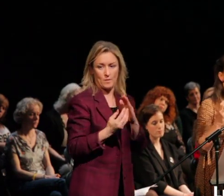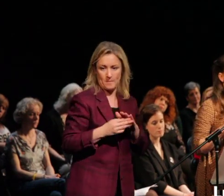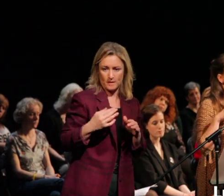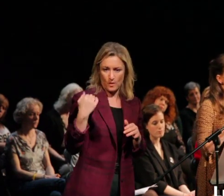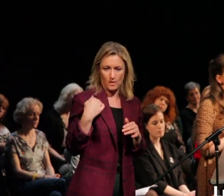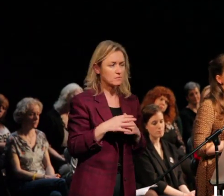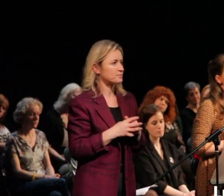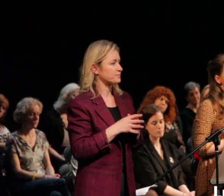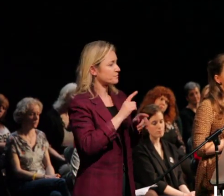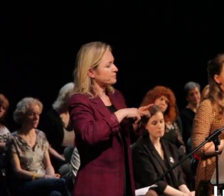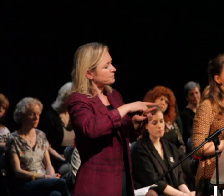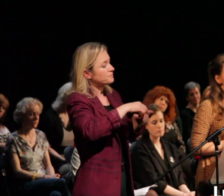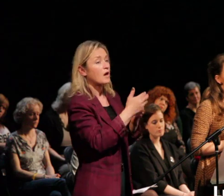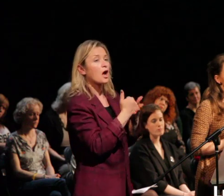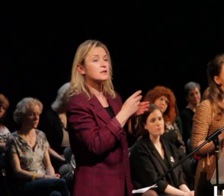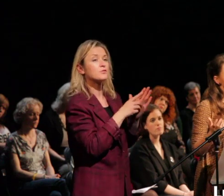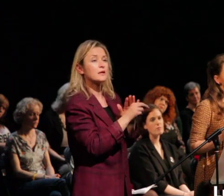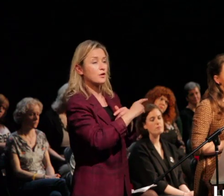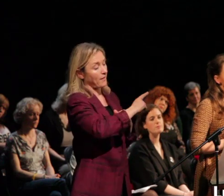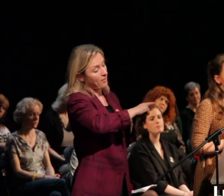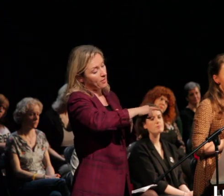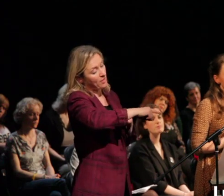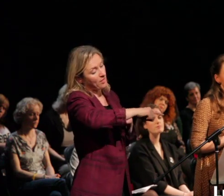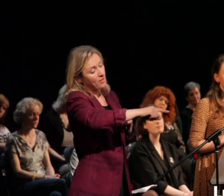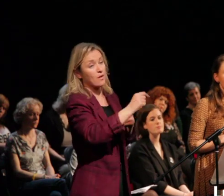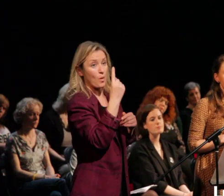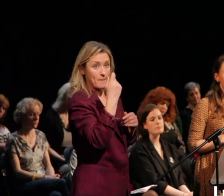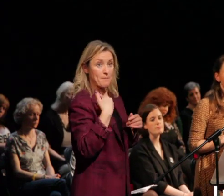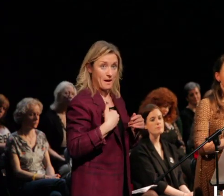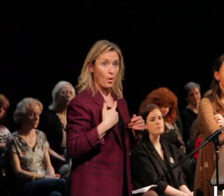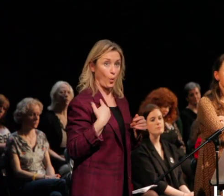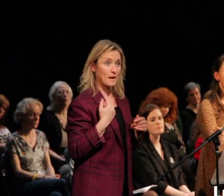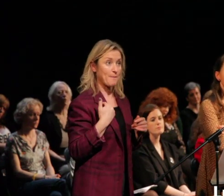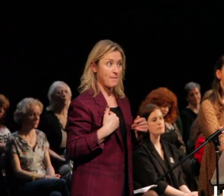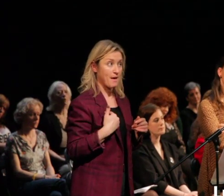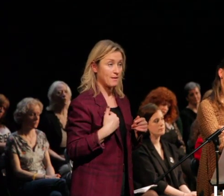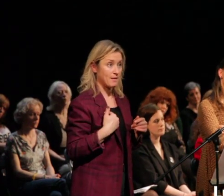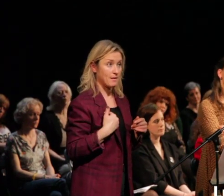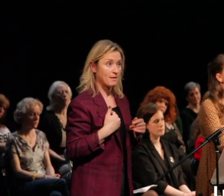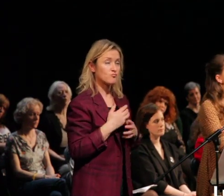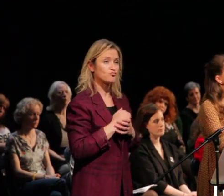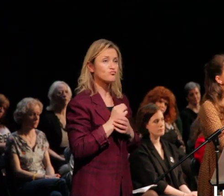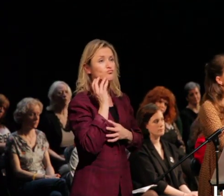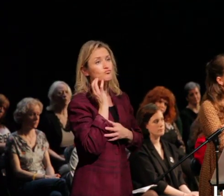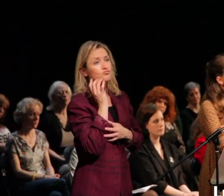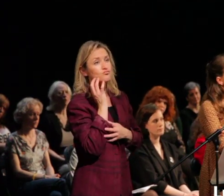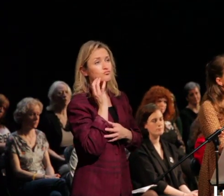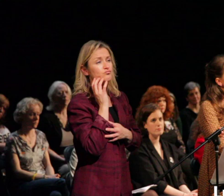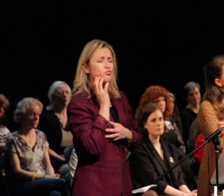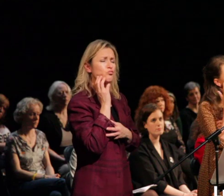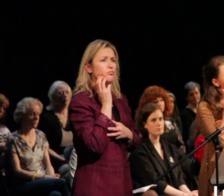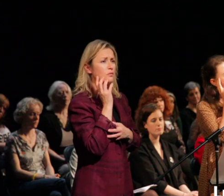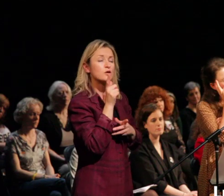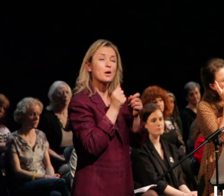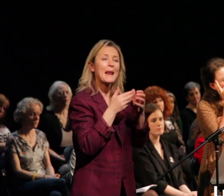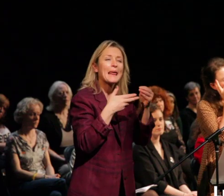those artistic directors in the room, and one of them, who's a man, a white man, he was sort of pondering, we're having a conversation, and he said, oh, so, we were